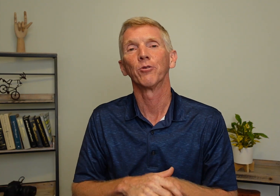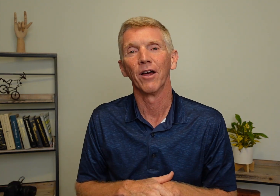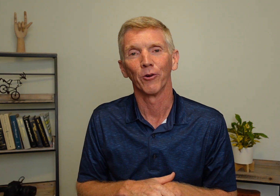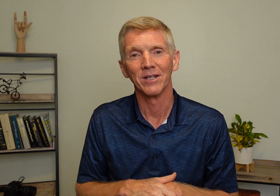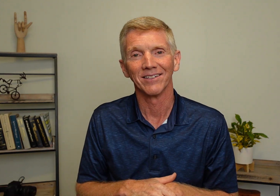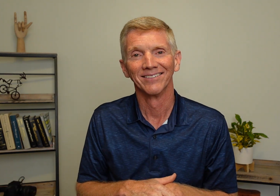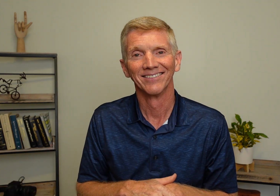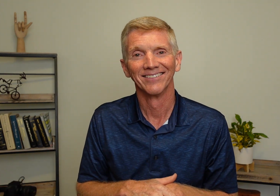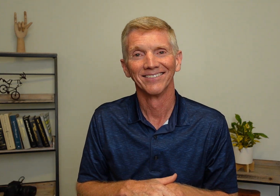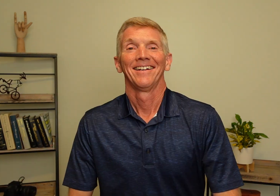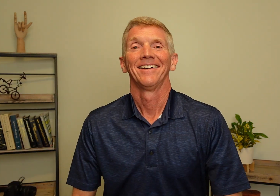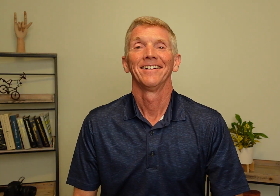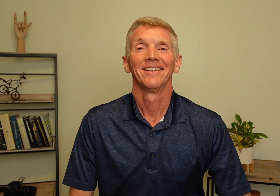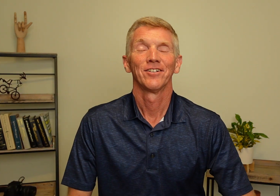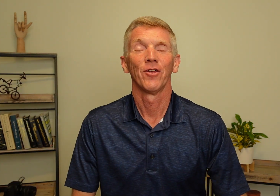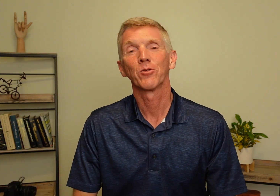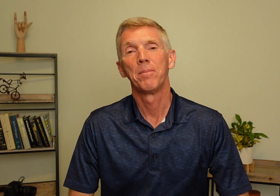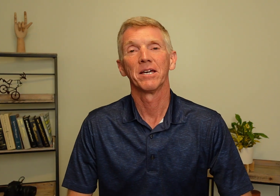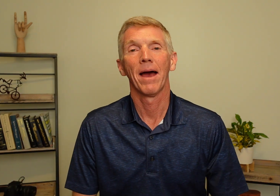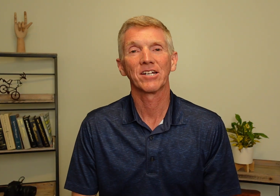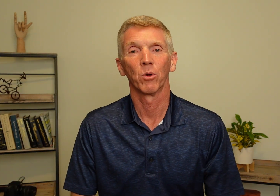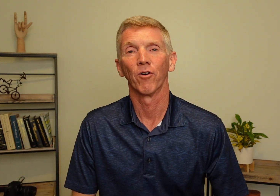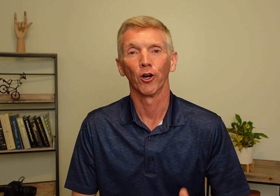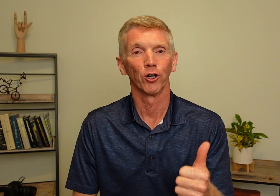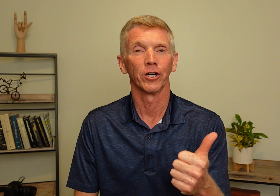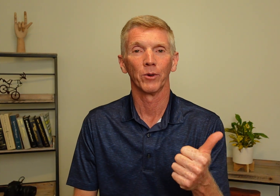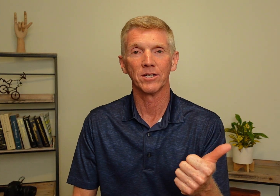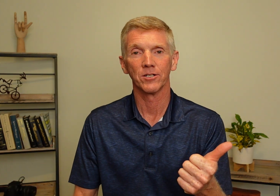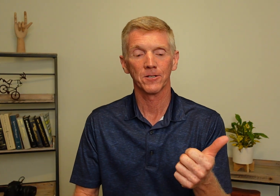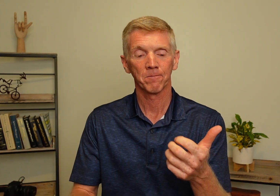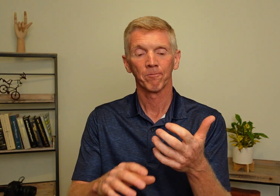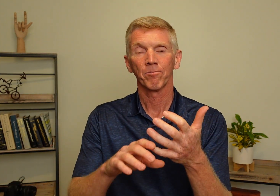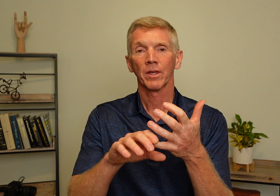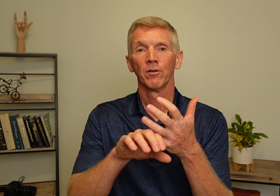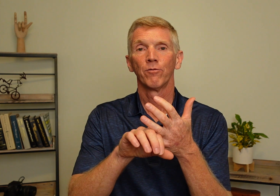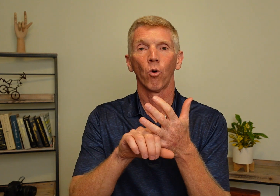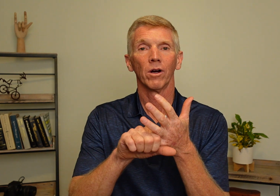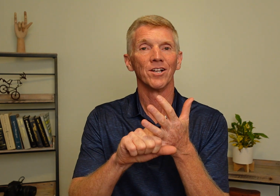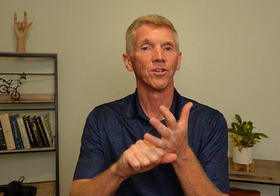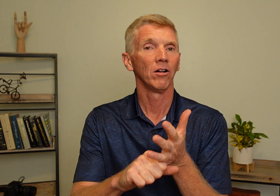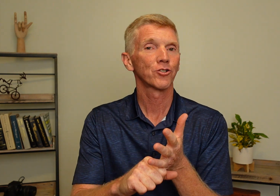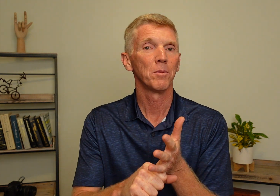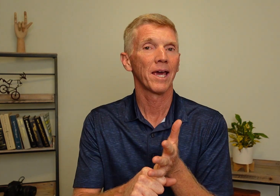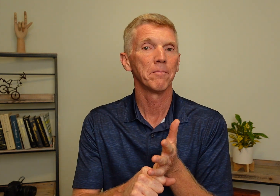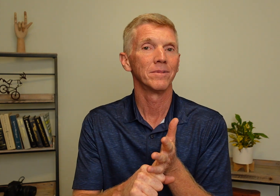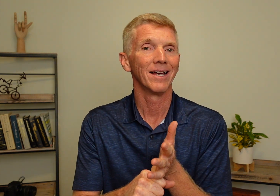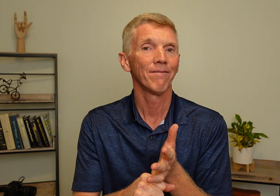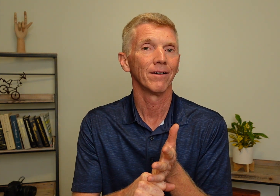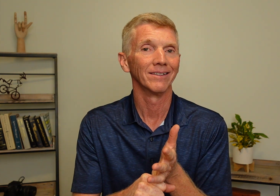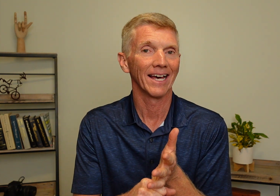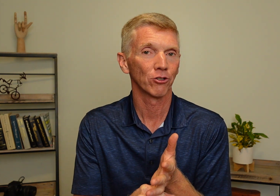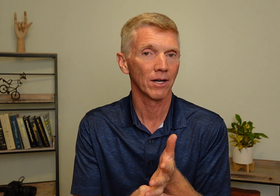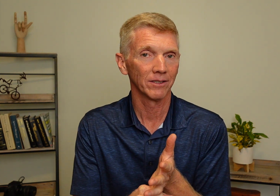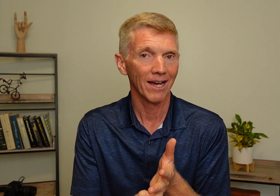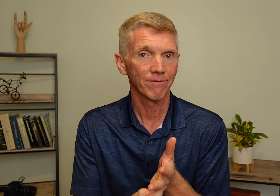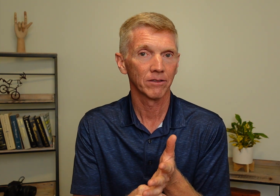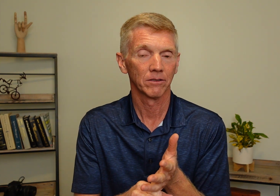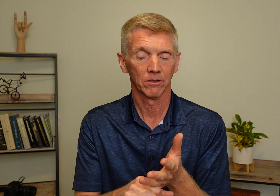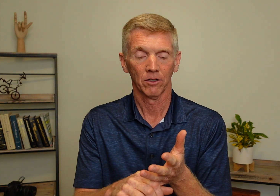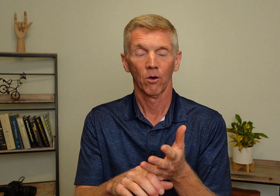another reason. So this one piggybacks on one of our earlier reasons. For adults who became deaf later on in life, or